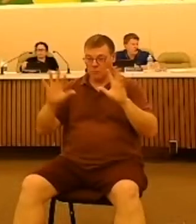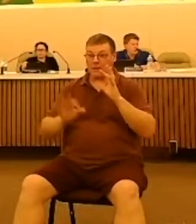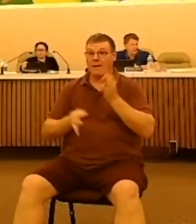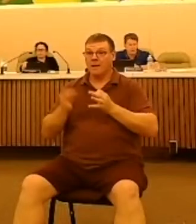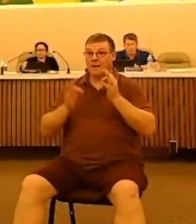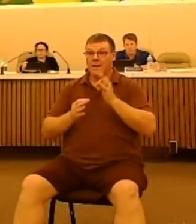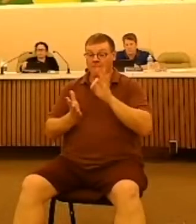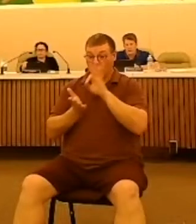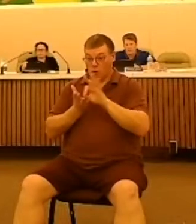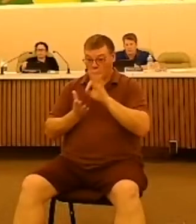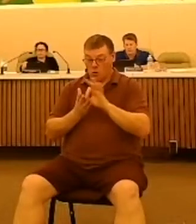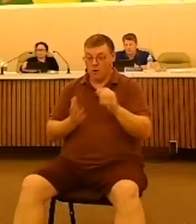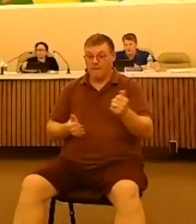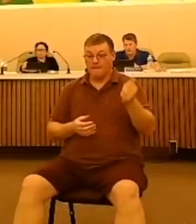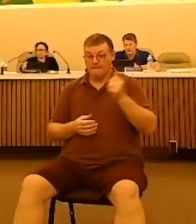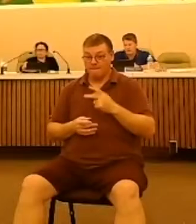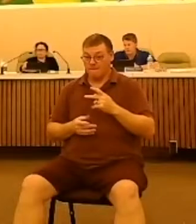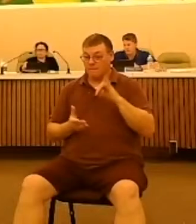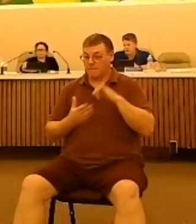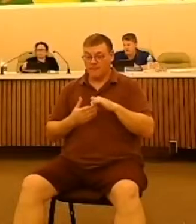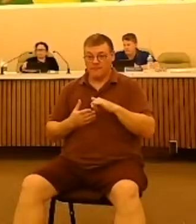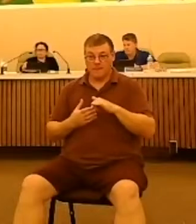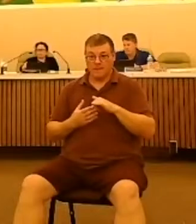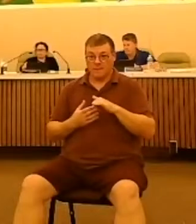the audit and it comes back that it's not